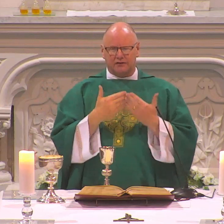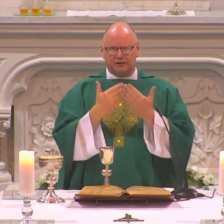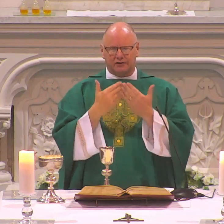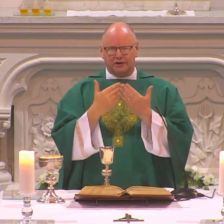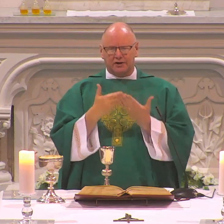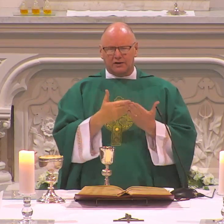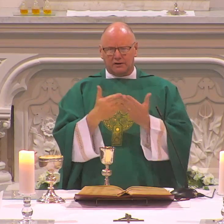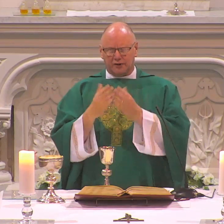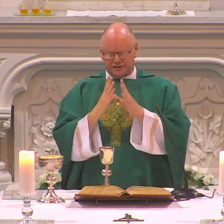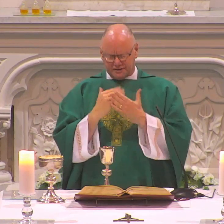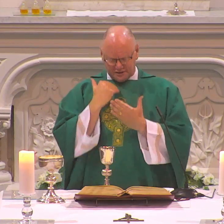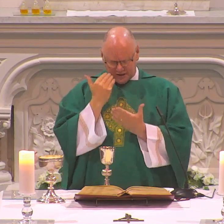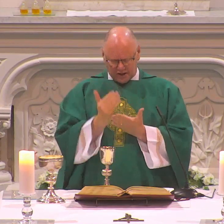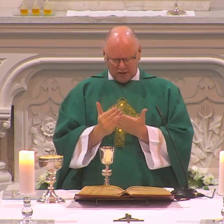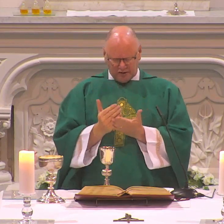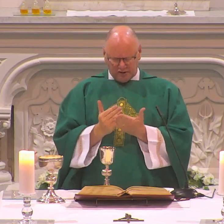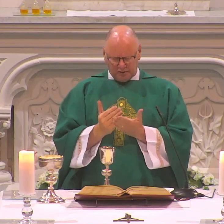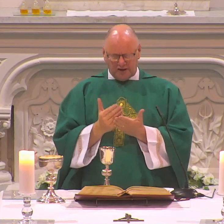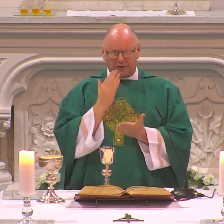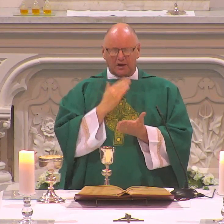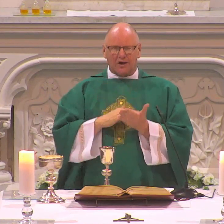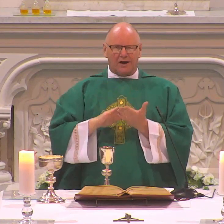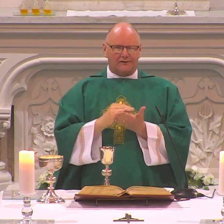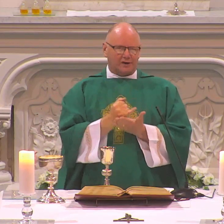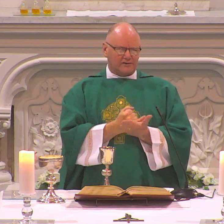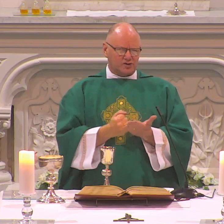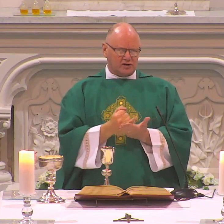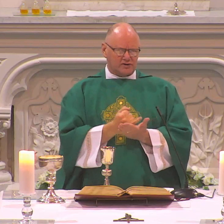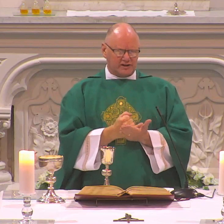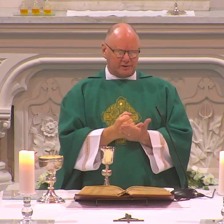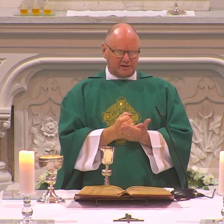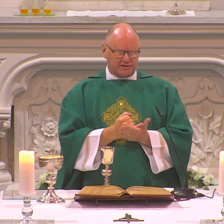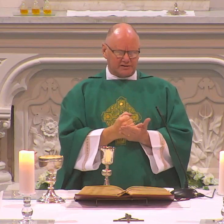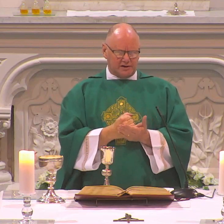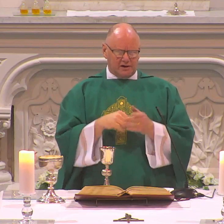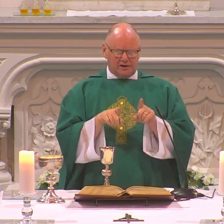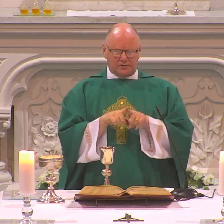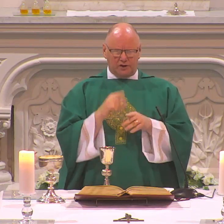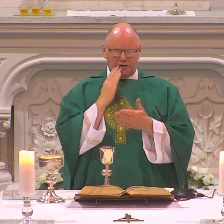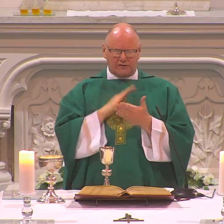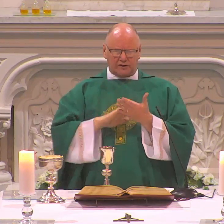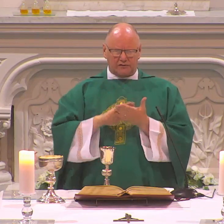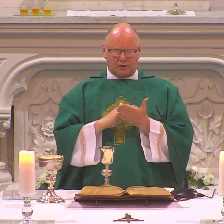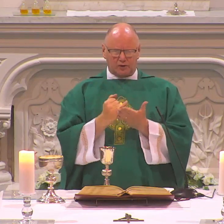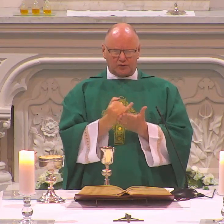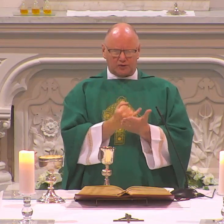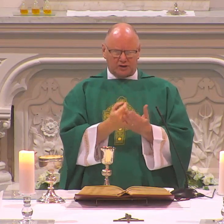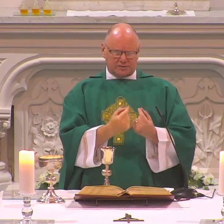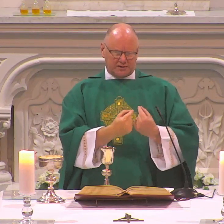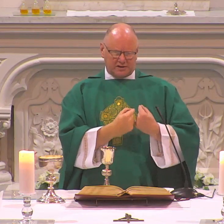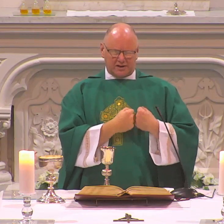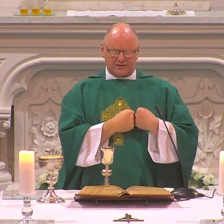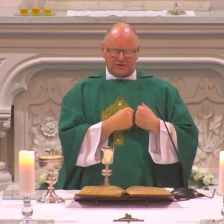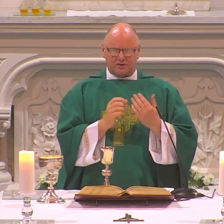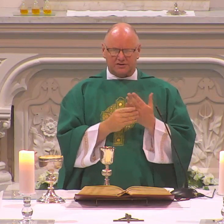heaven. Give us this day our daily bread, and forgive us our trespasses, as we forgive those who